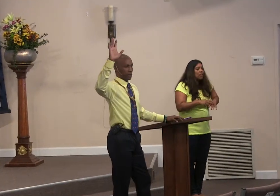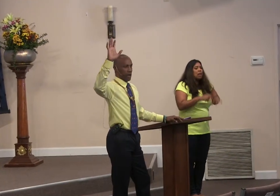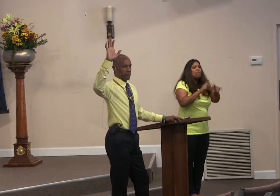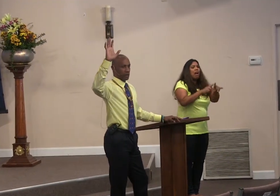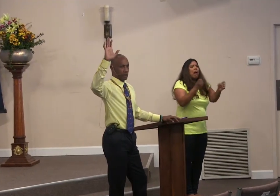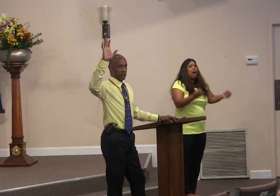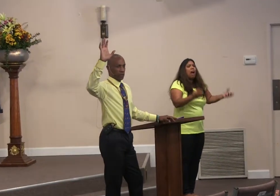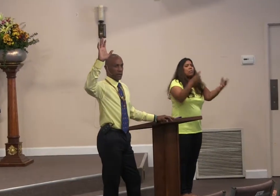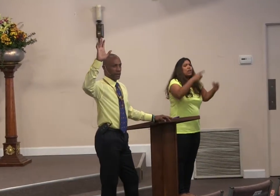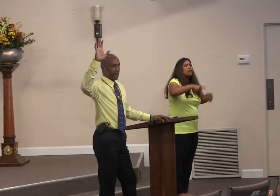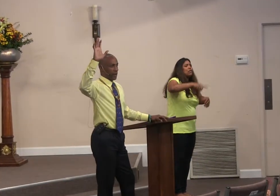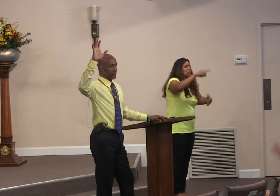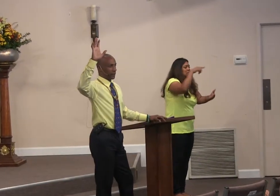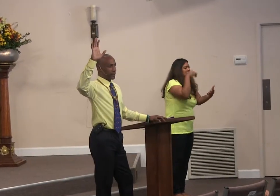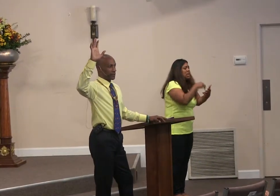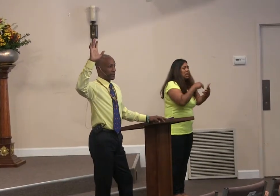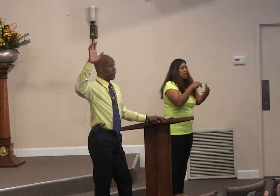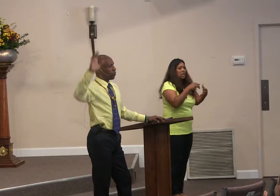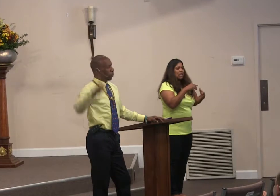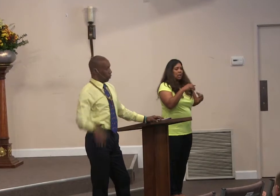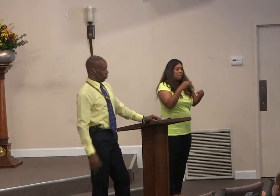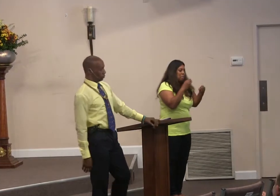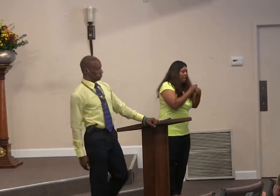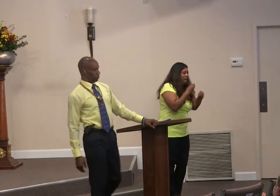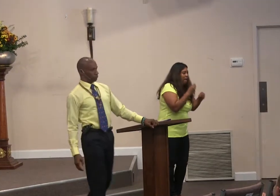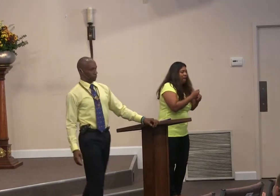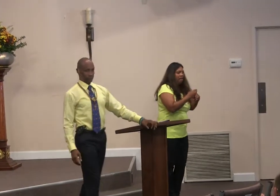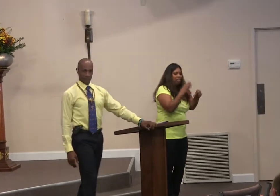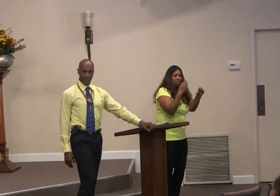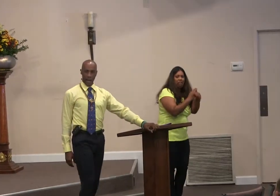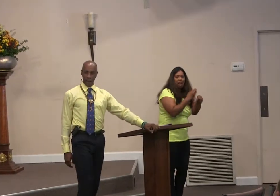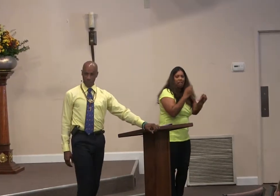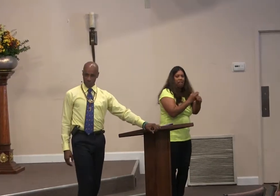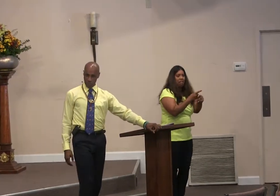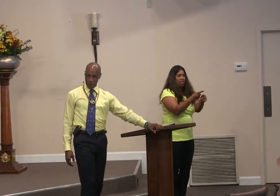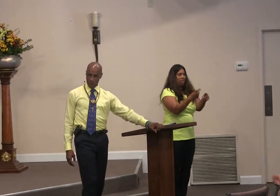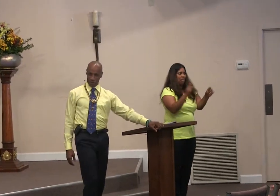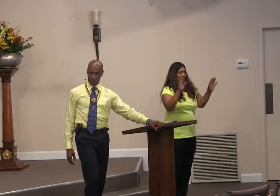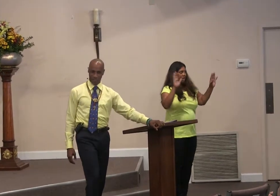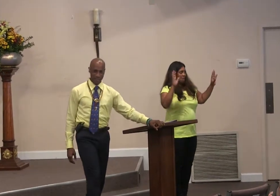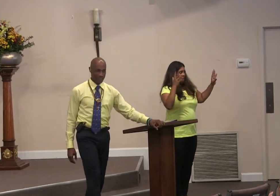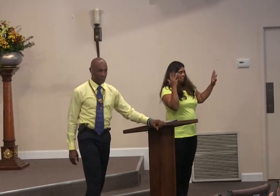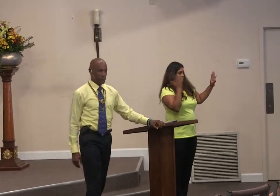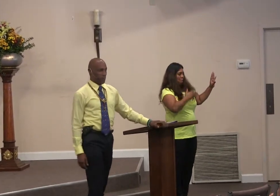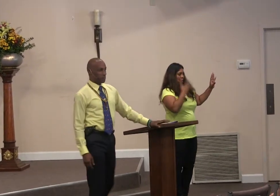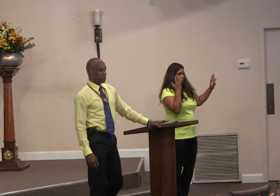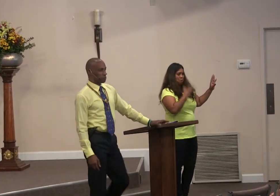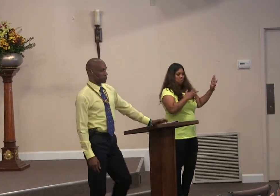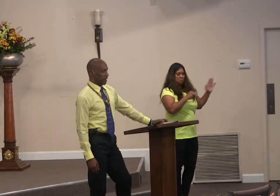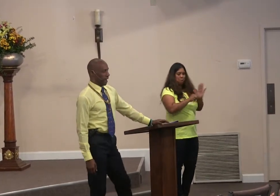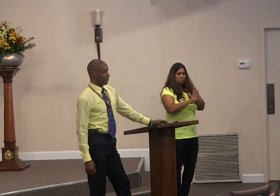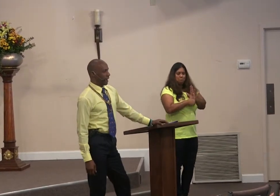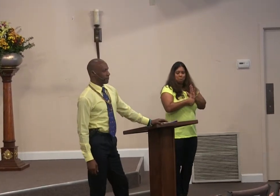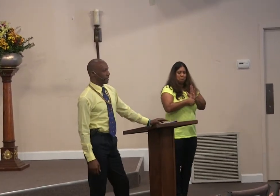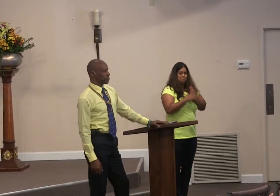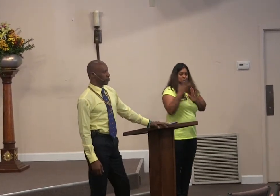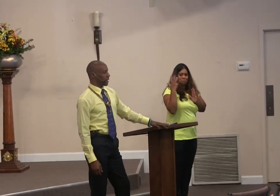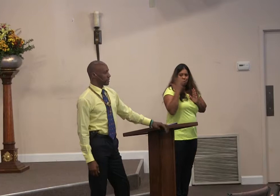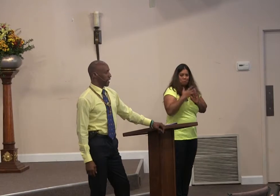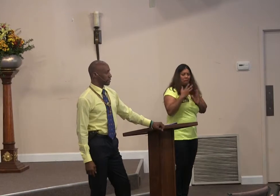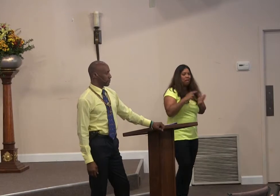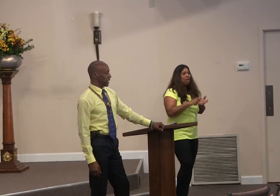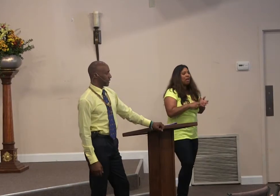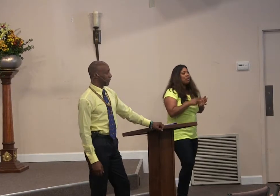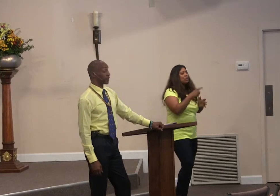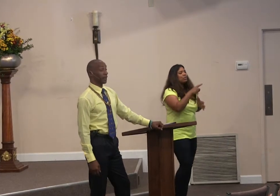study trigonometry or calculus? Oh, I'm impressed. Now, that means you